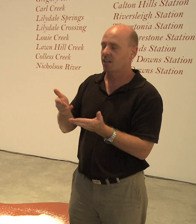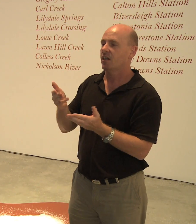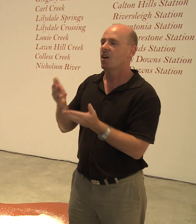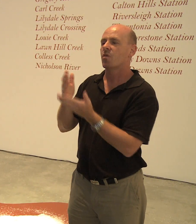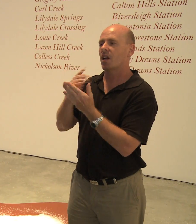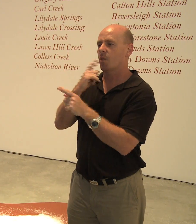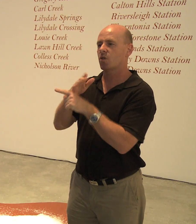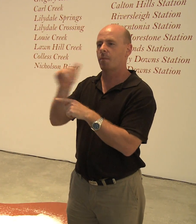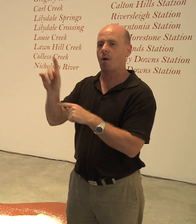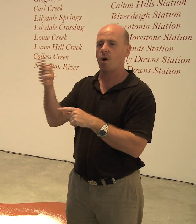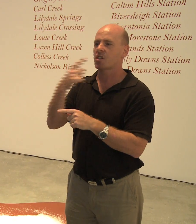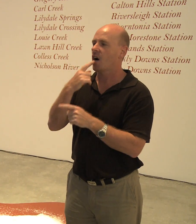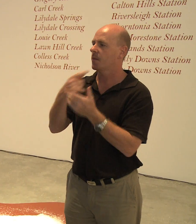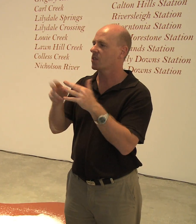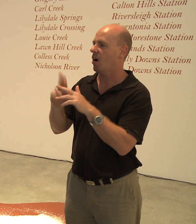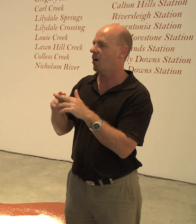what sorts of